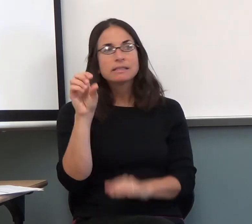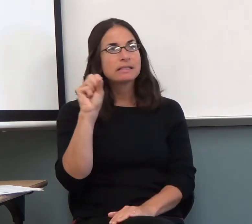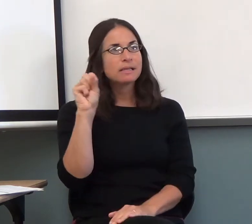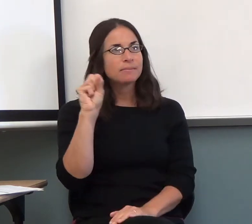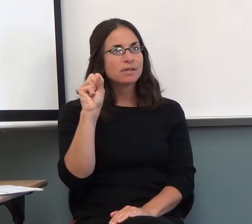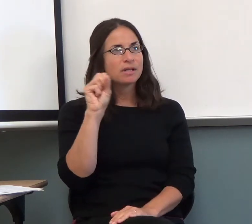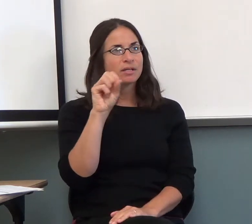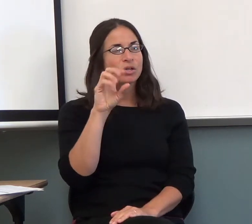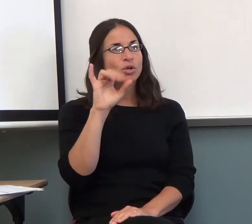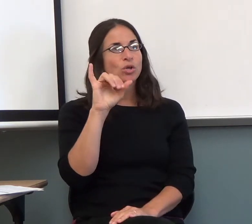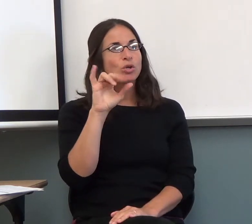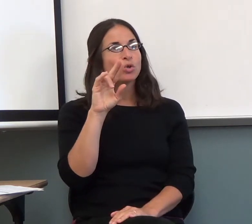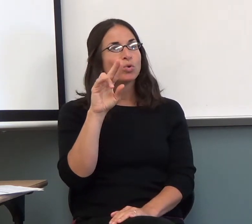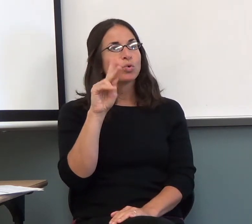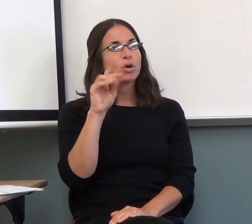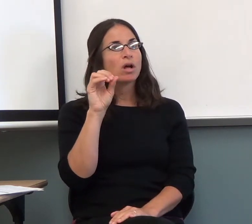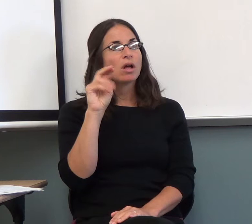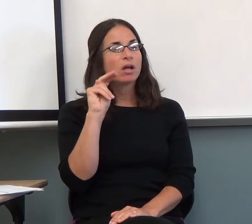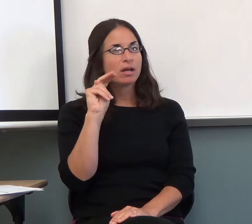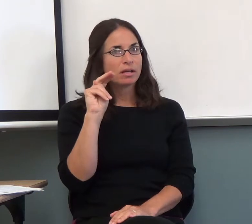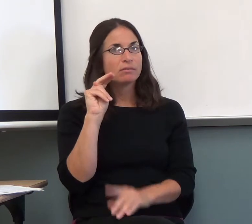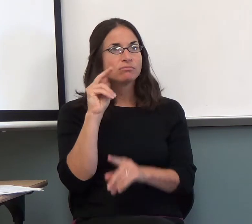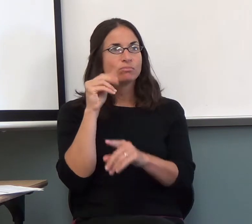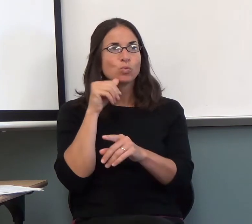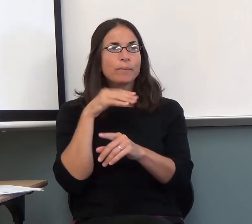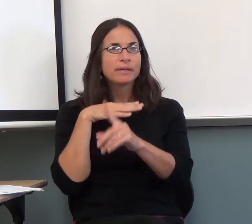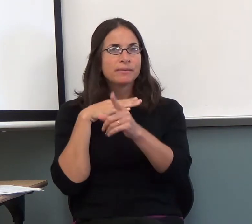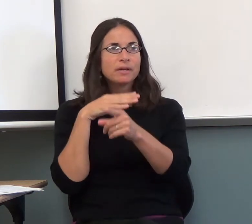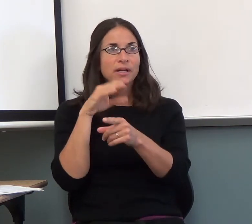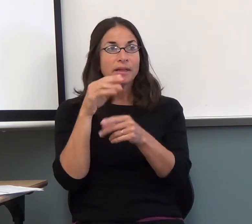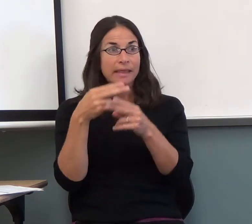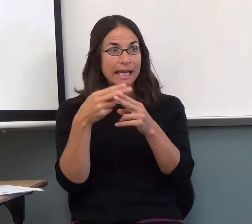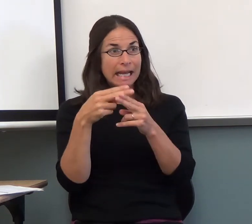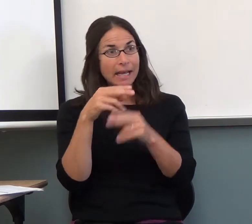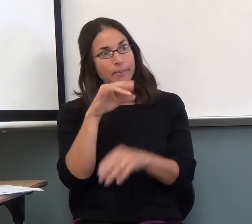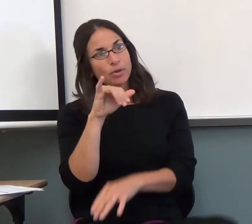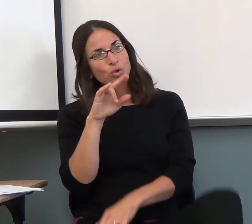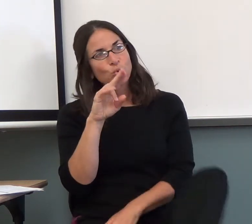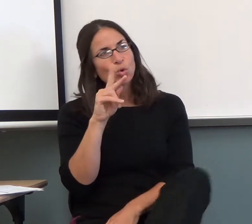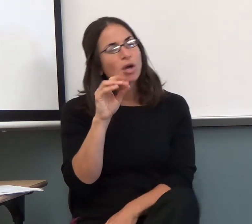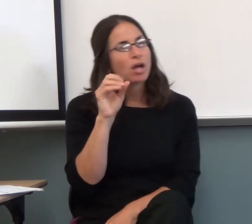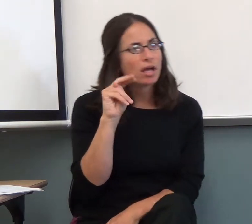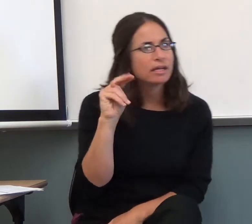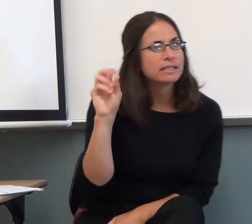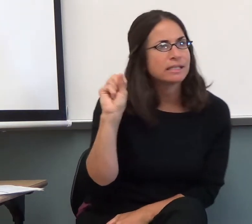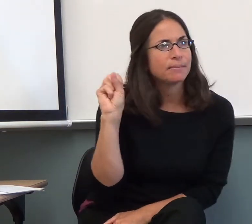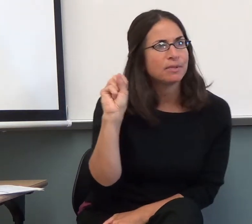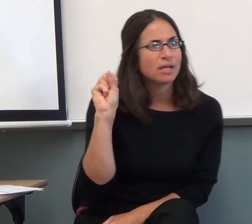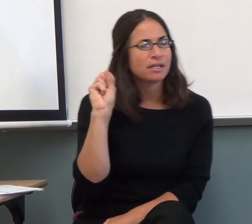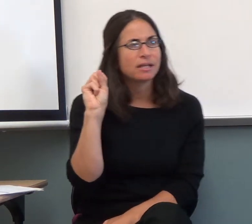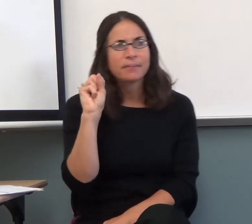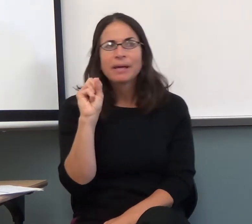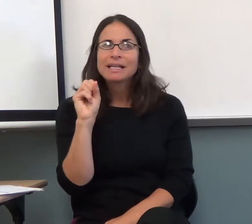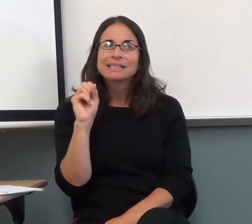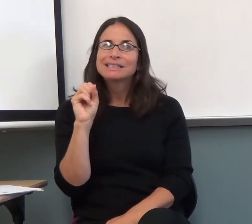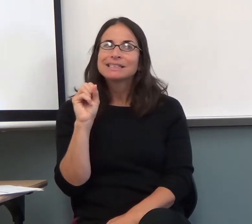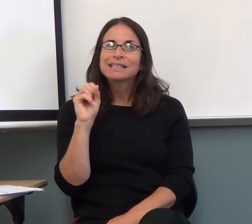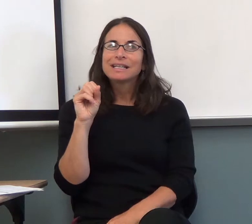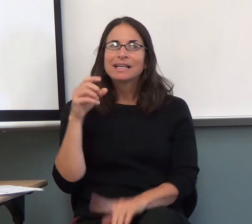Yukon. Okay, good. So the name Yukon is the subject, but what's the actual singular subject? What is it that we're actually saying is